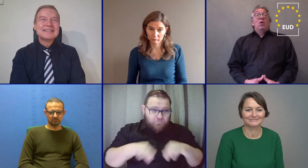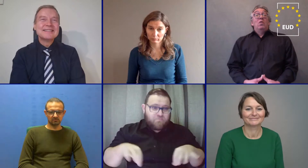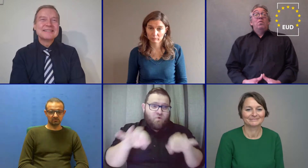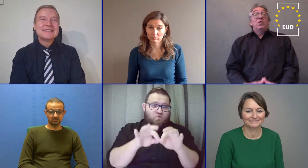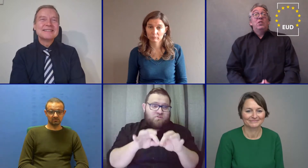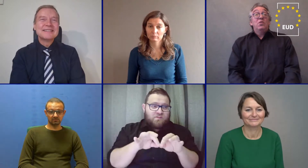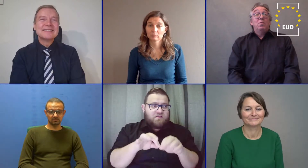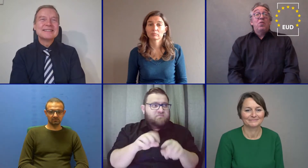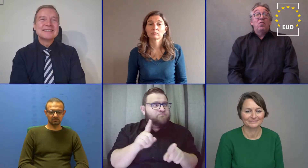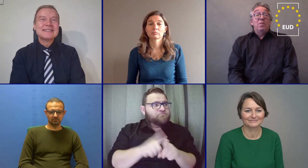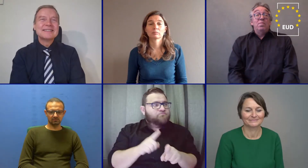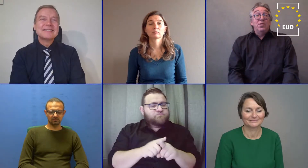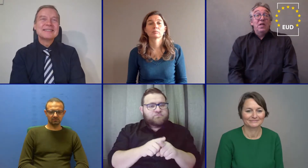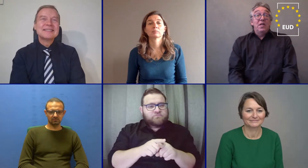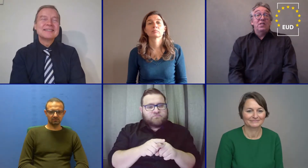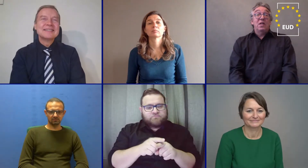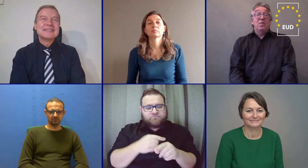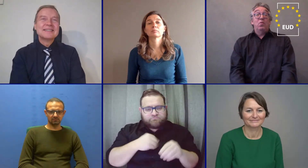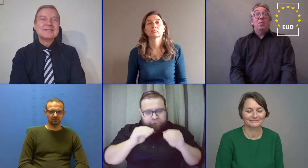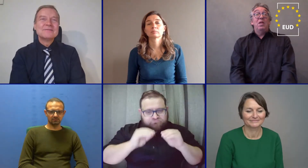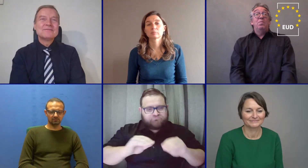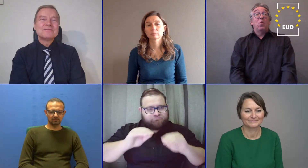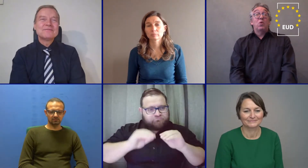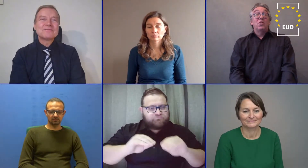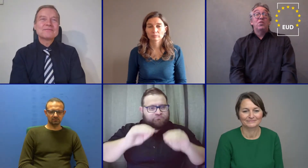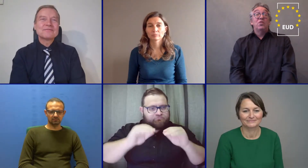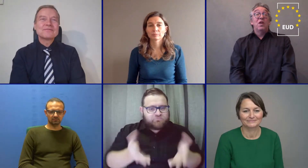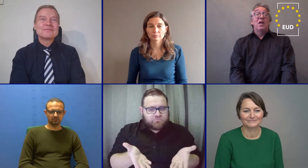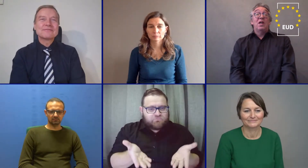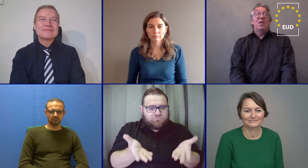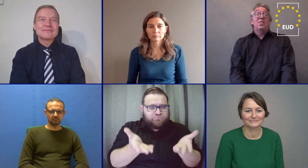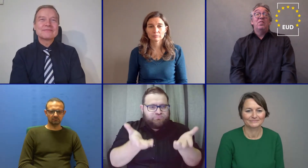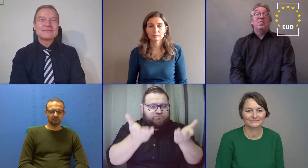For children programs, yes, it will be important to have